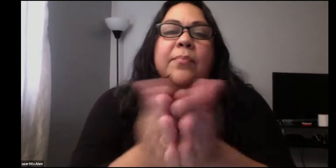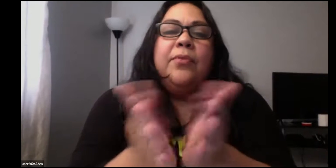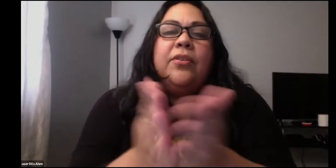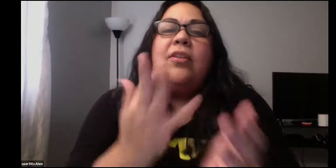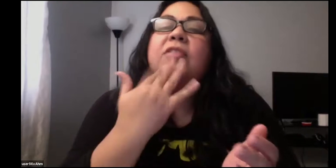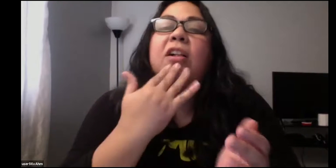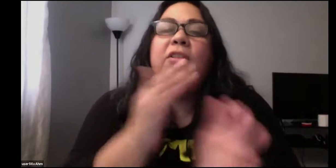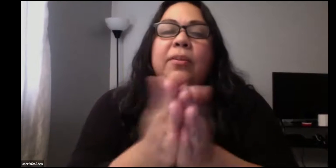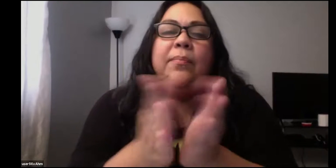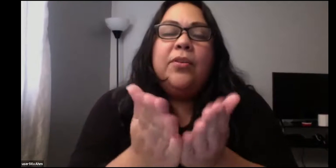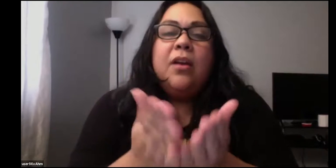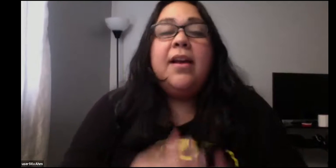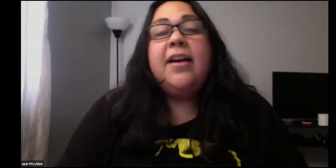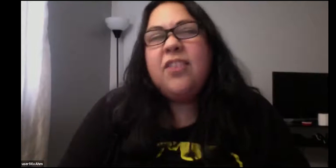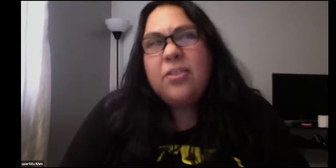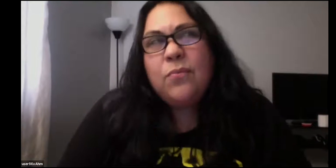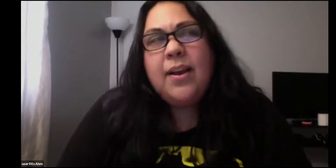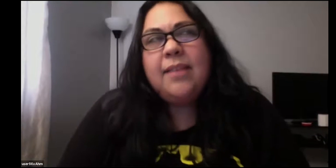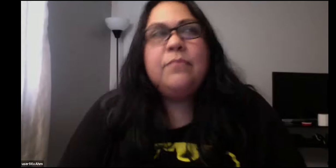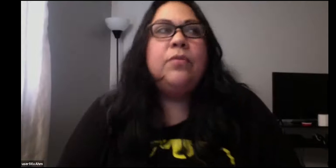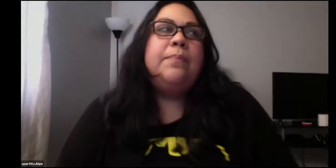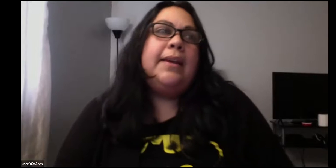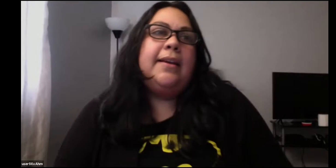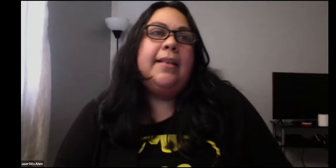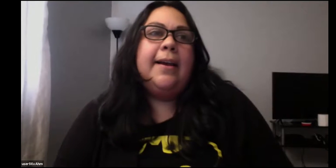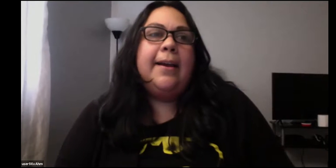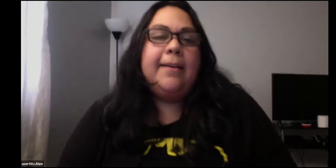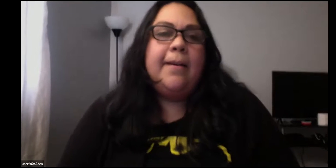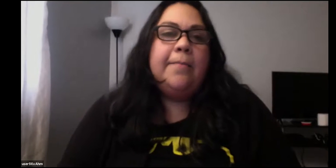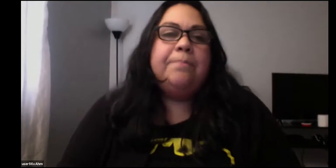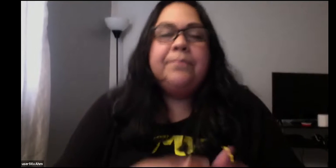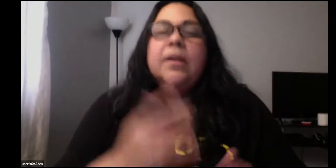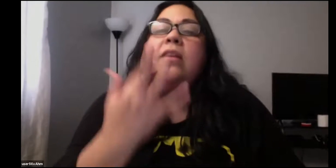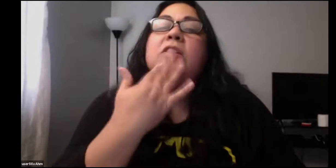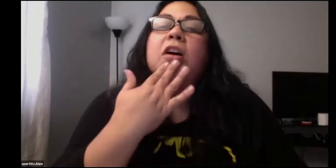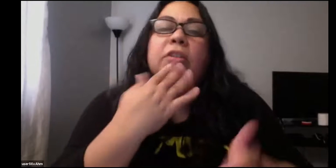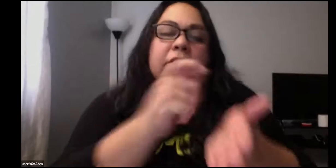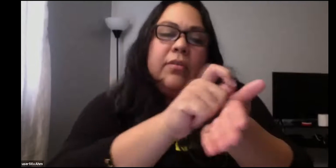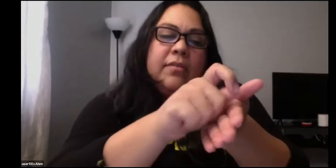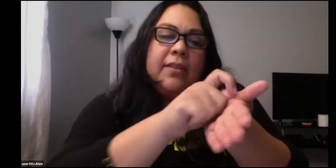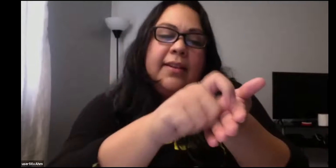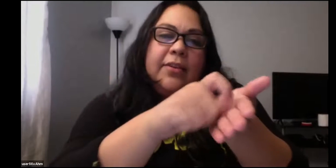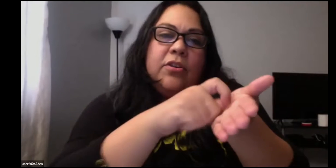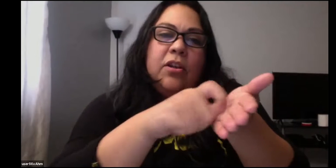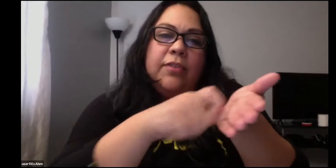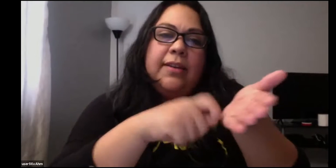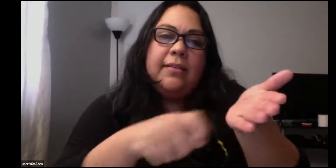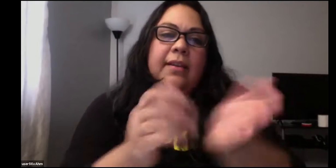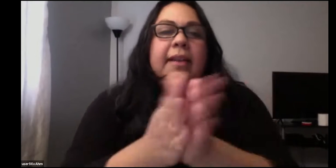book, color, book. Another way would be like color, and like you're coloring, and then